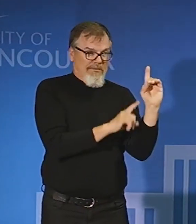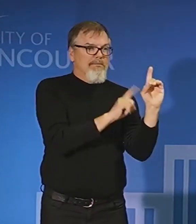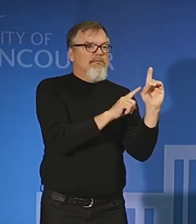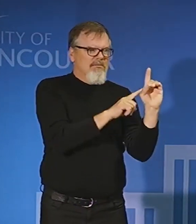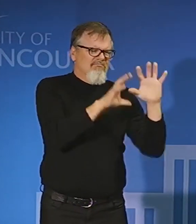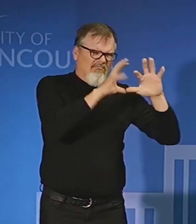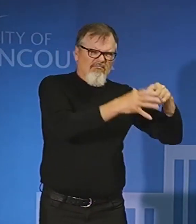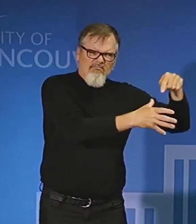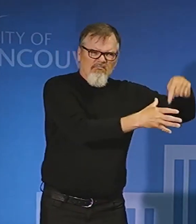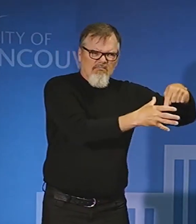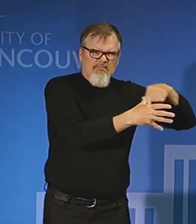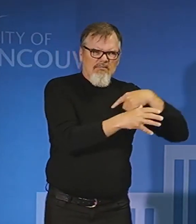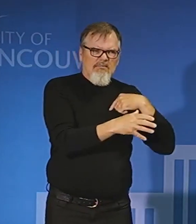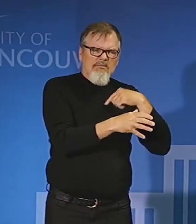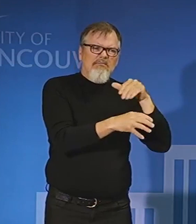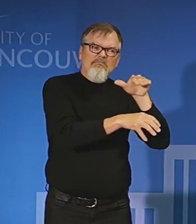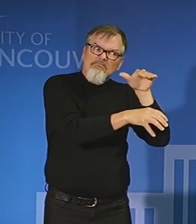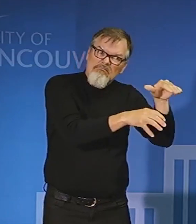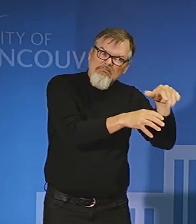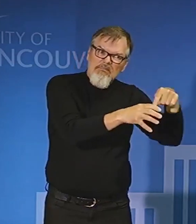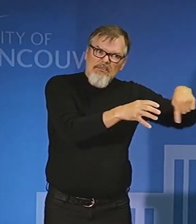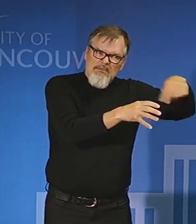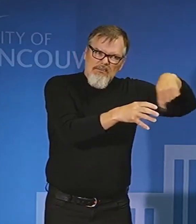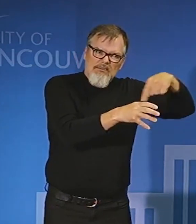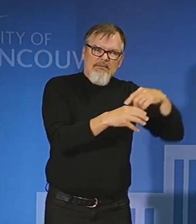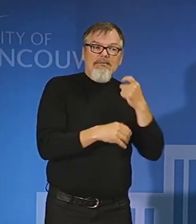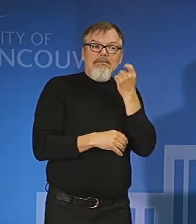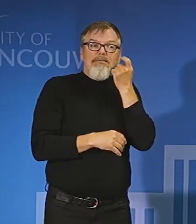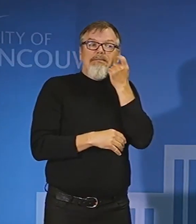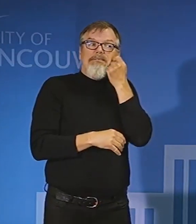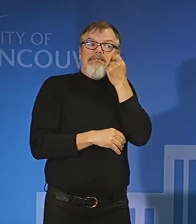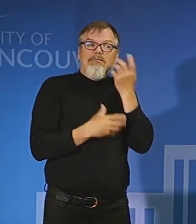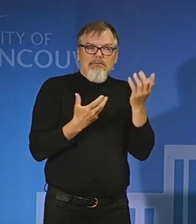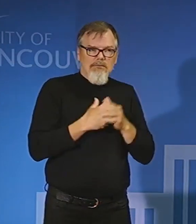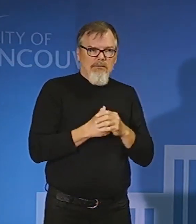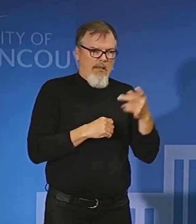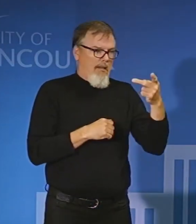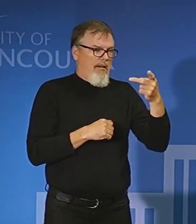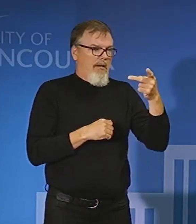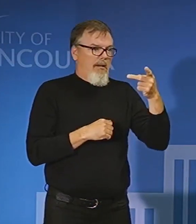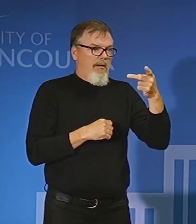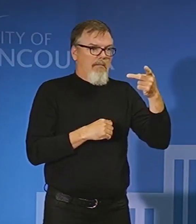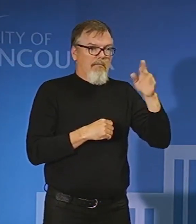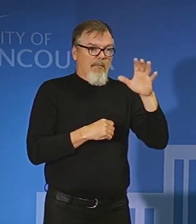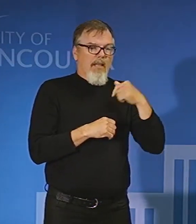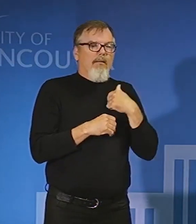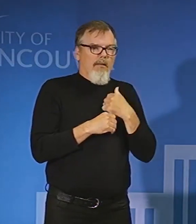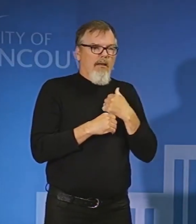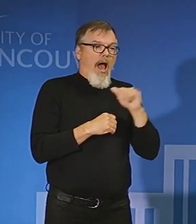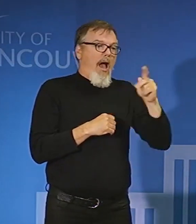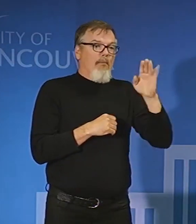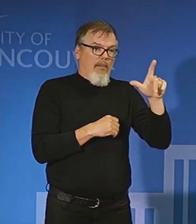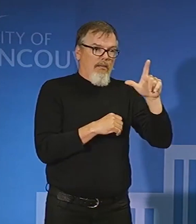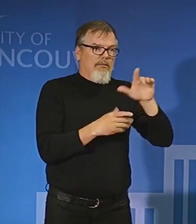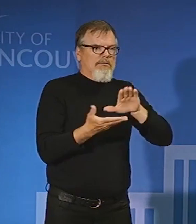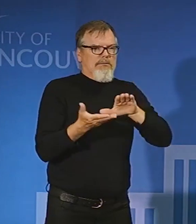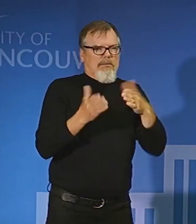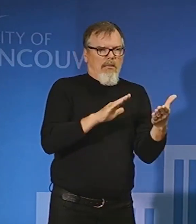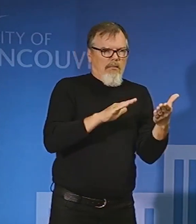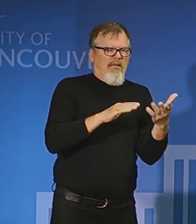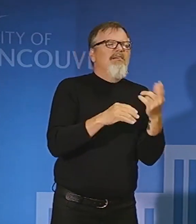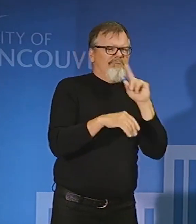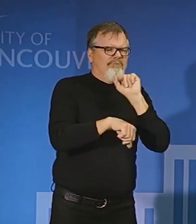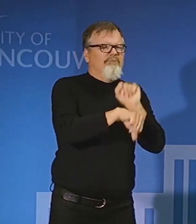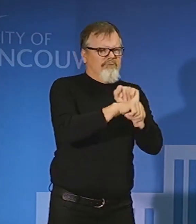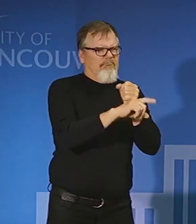to remind you, because we had a recent release of new coroner's data from the month of April, that we did see an increase in overdose deaths in the province in the month of April.